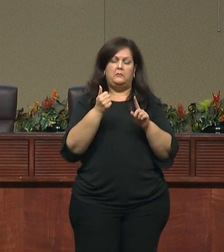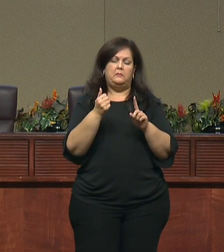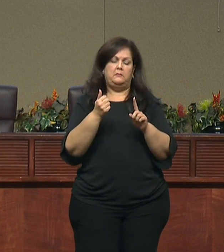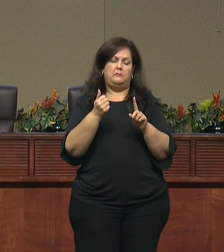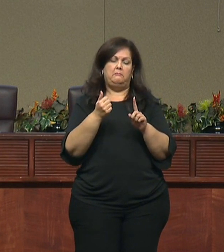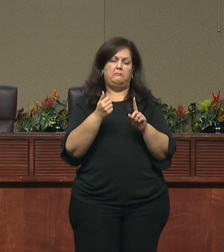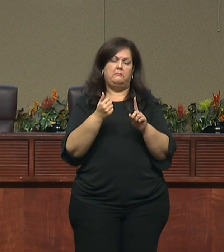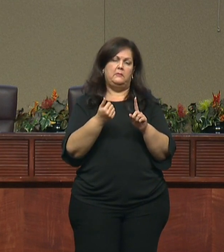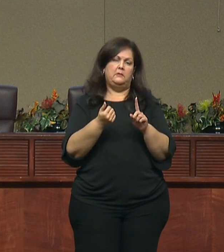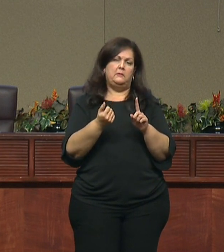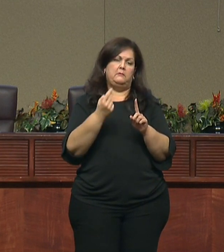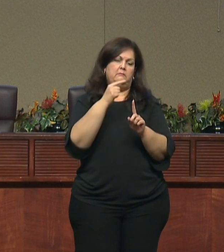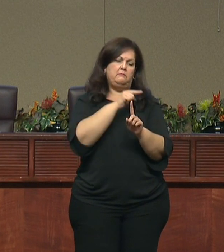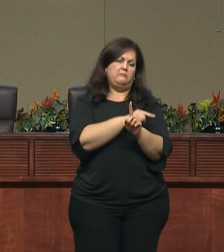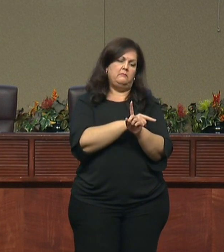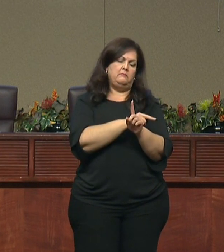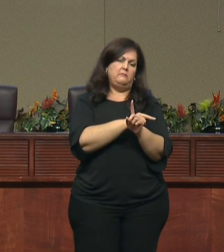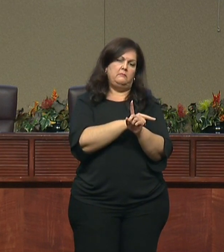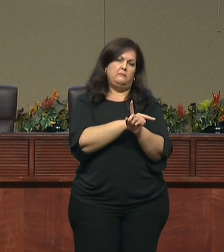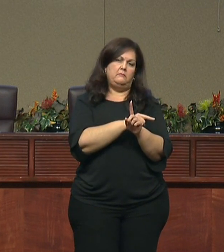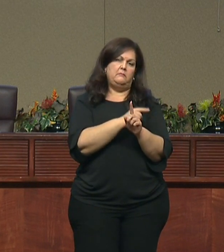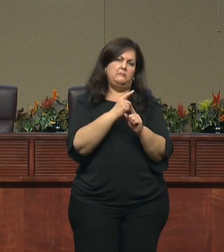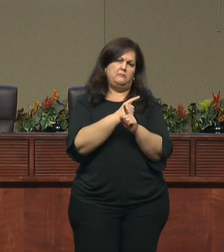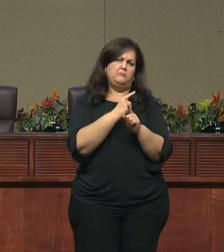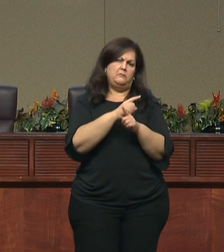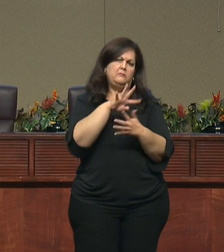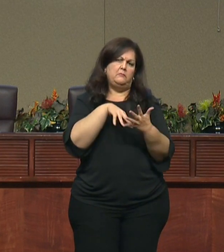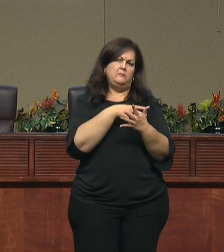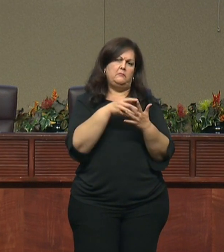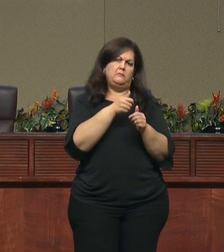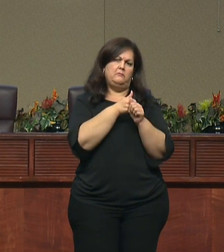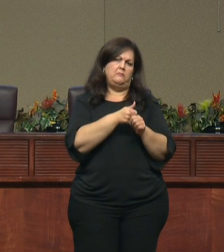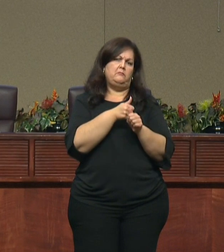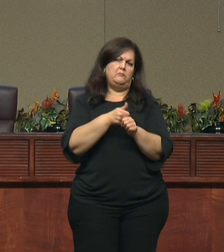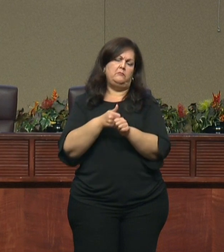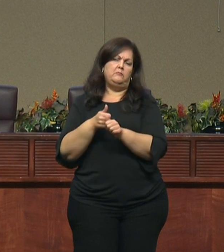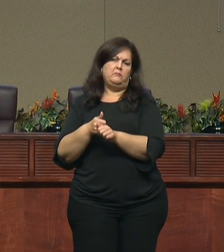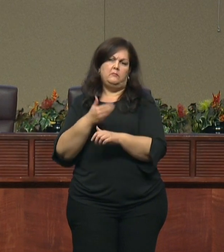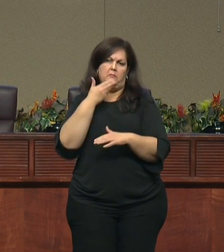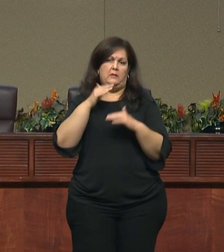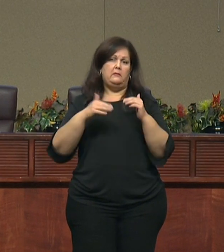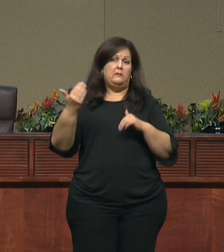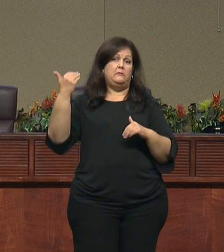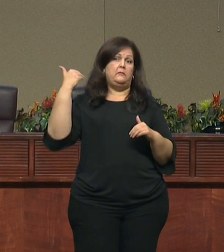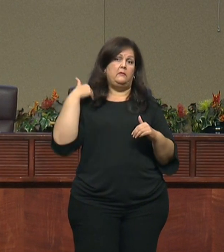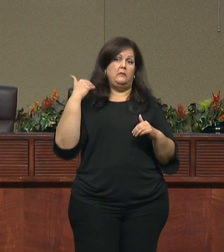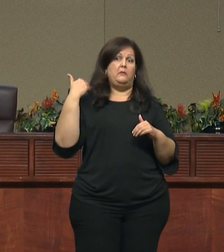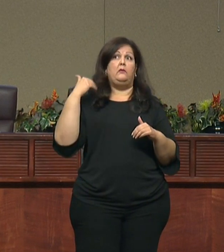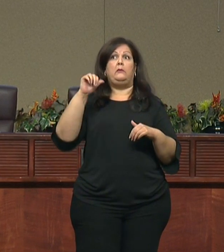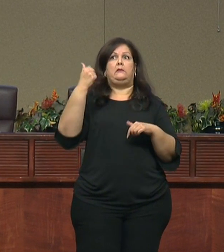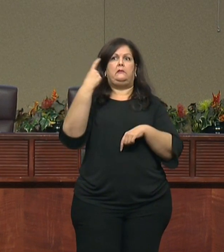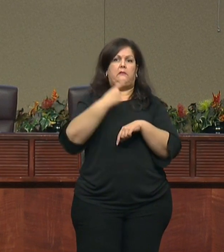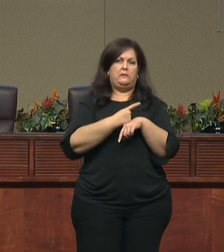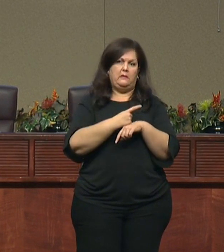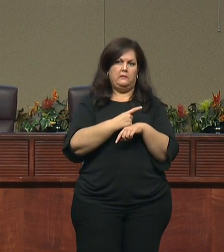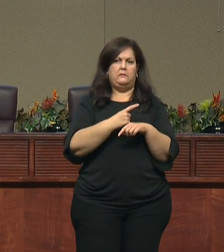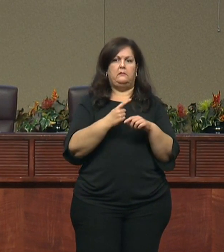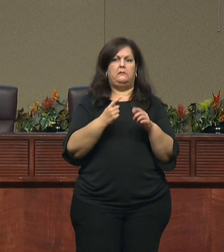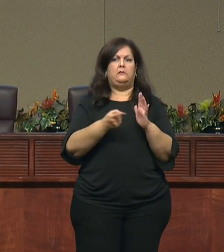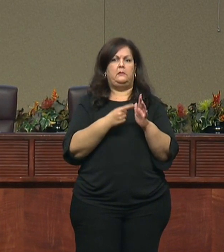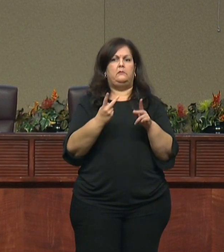to a very regular schedule, better than it was before 10 days, and even more in some